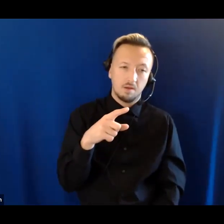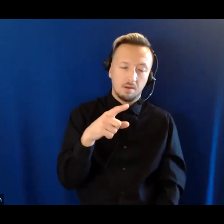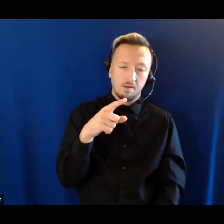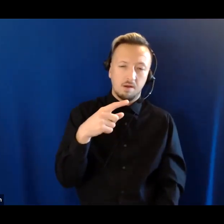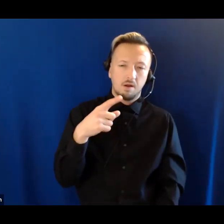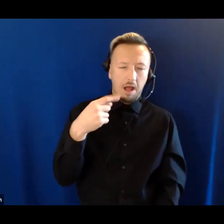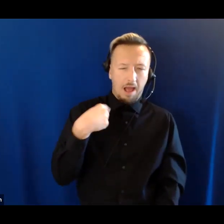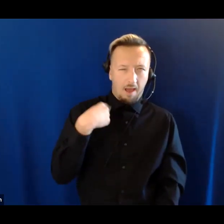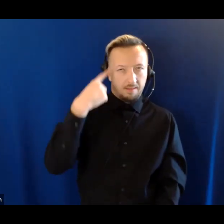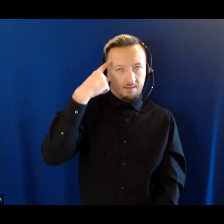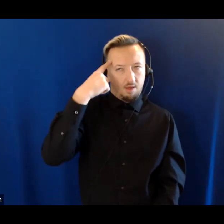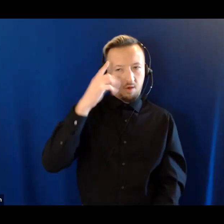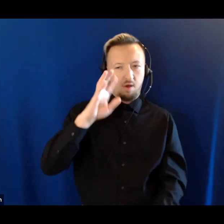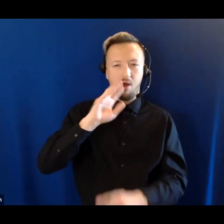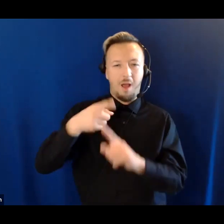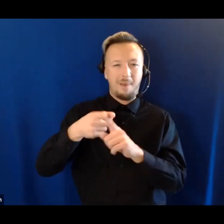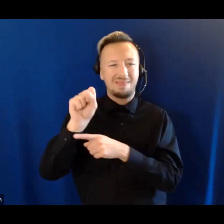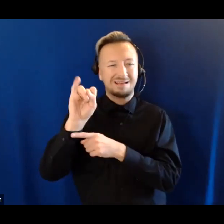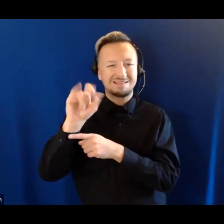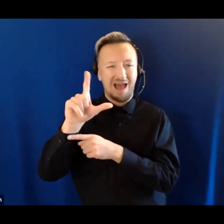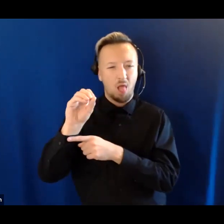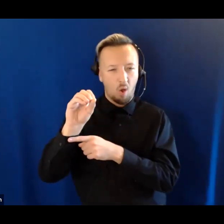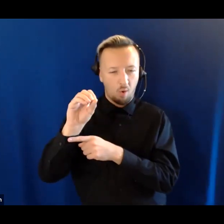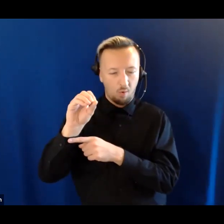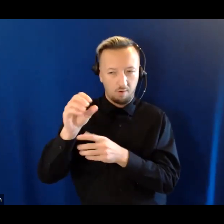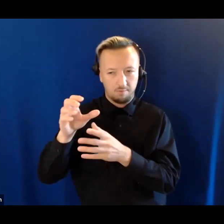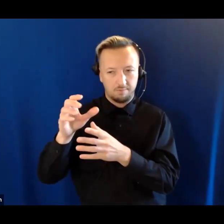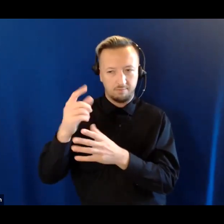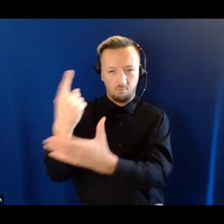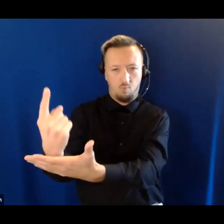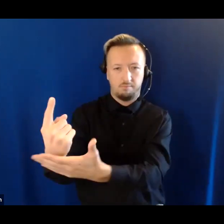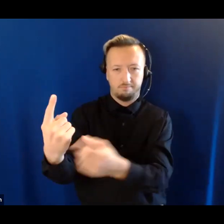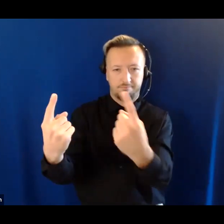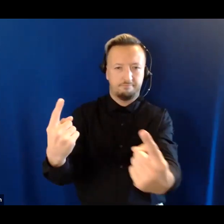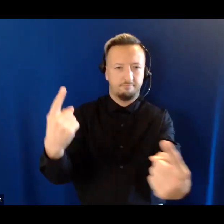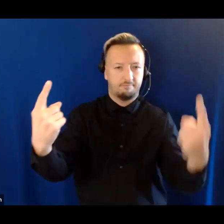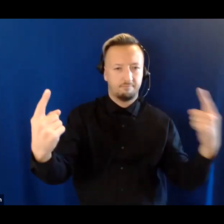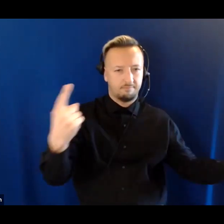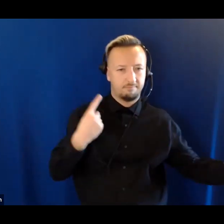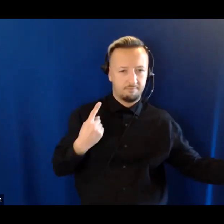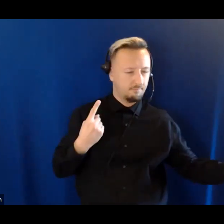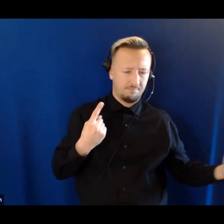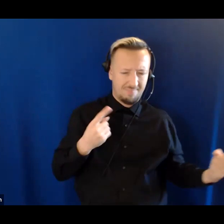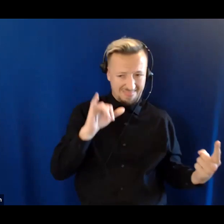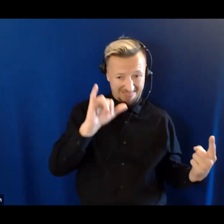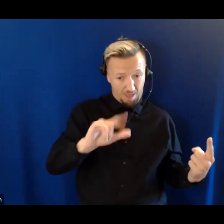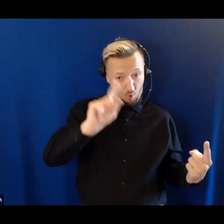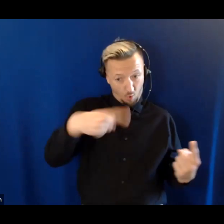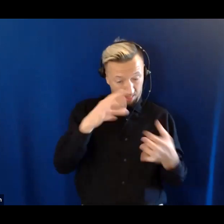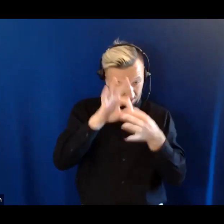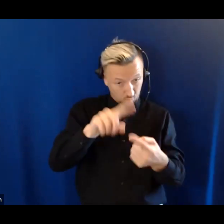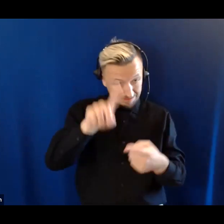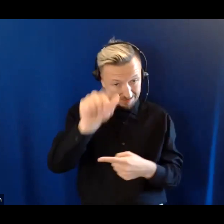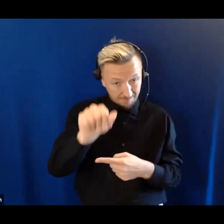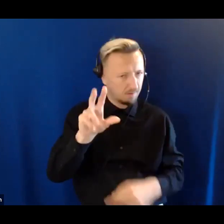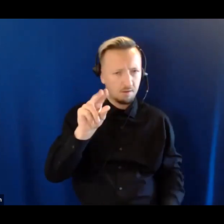we're talking about silos, you know, the disability community is not the only one affected in this. You know,